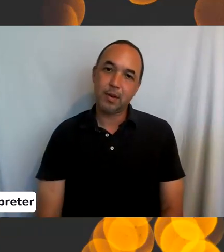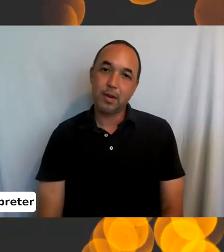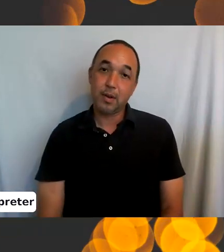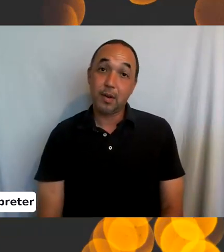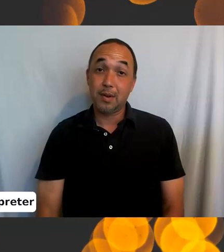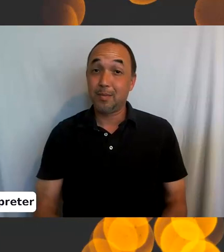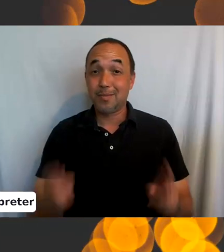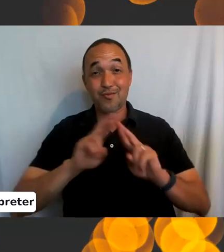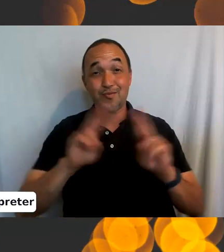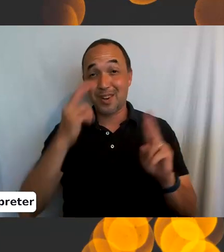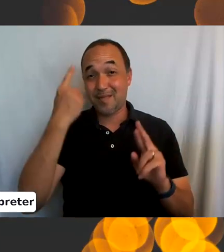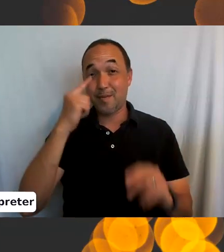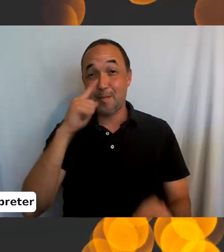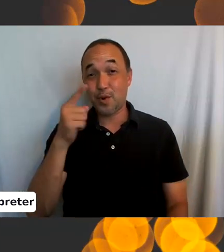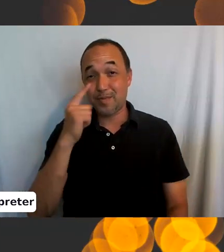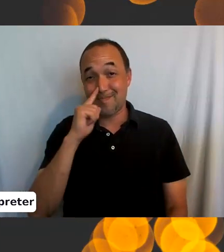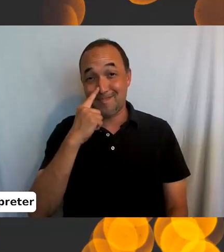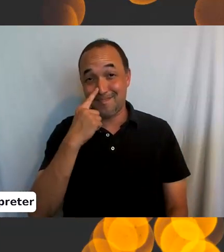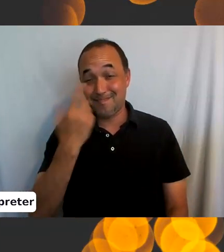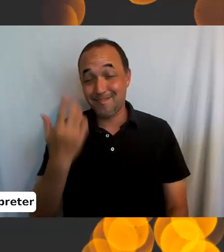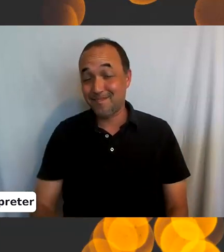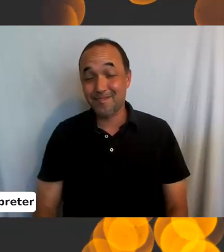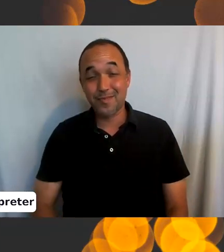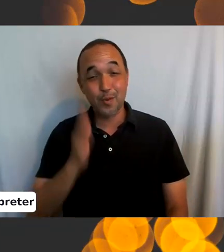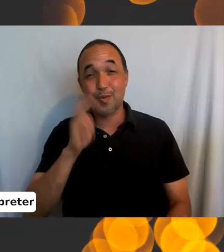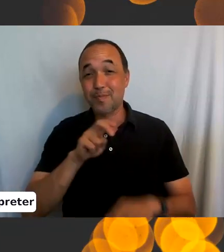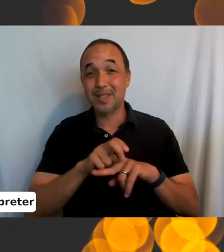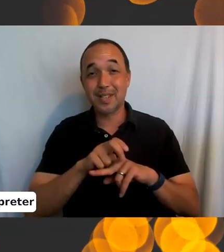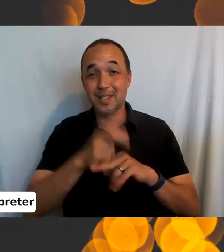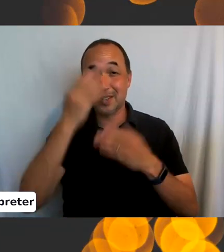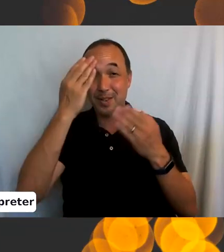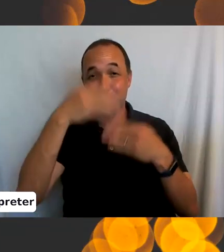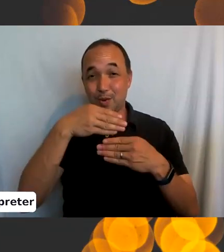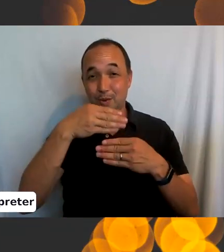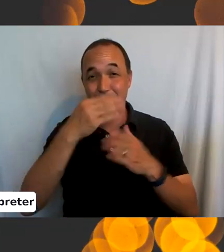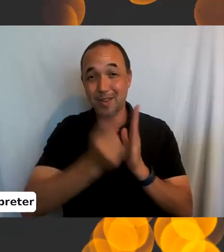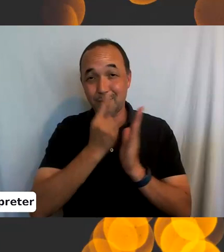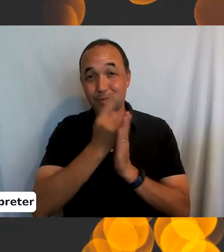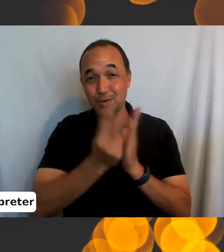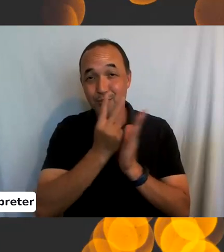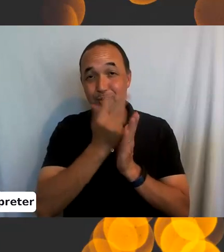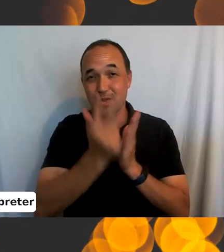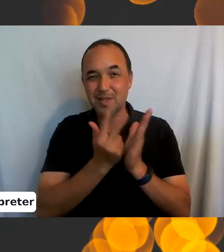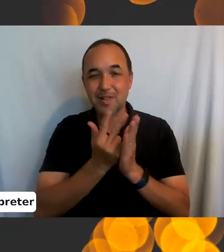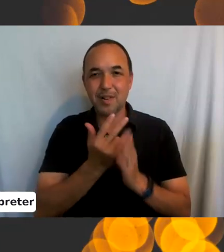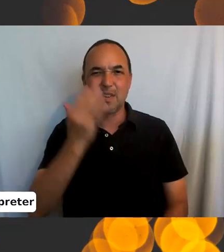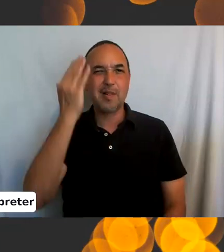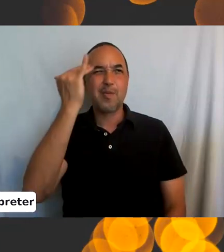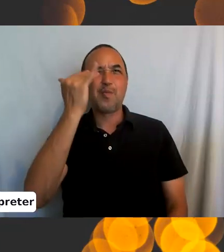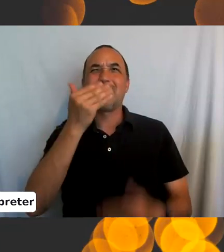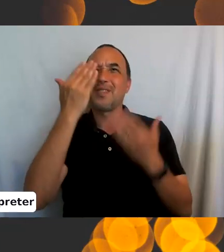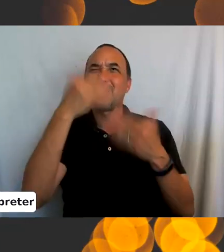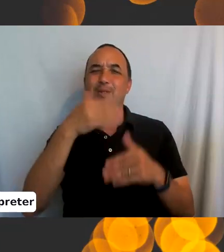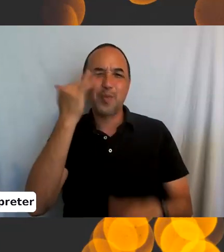bored. Like I said earlier, you're going to be sitting in the dark for hours. And why are you sitting in the dark? People ask that all the time. Why do you investigate in the